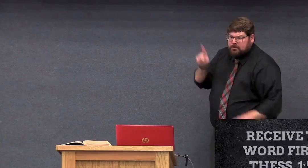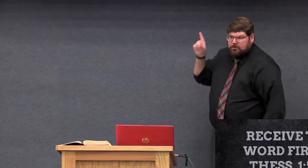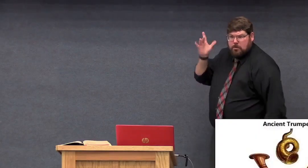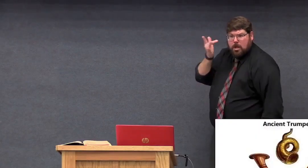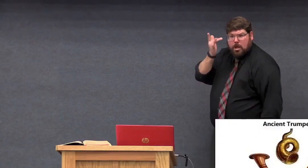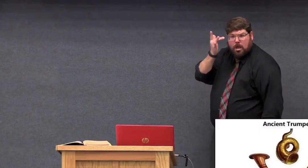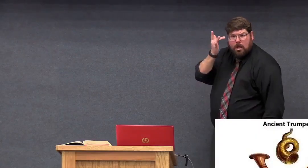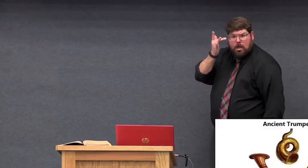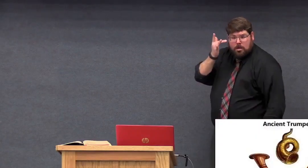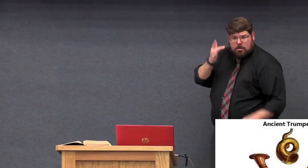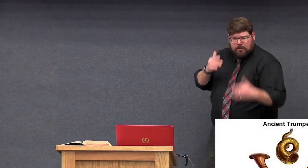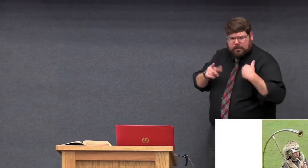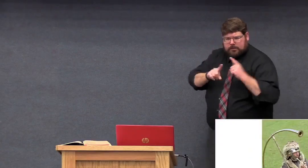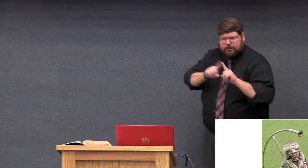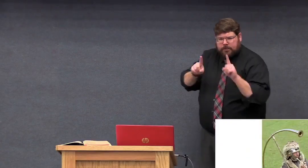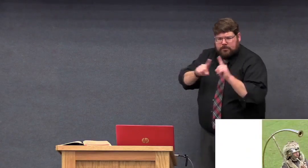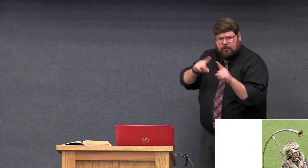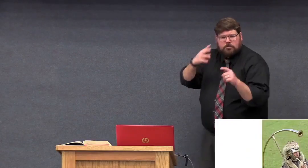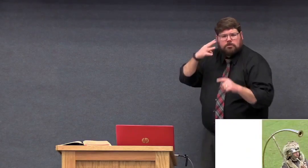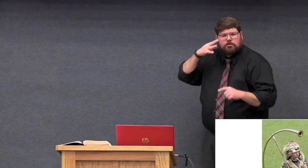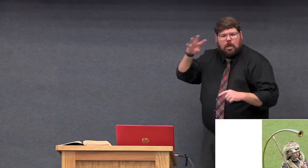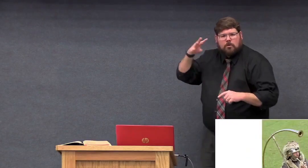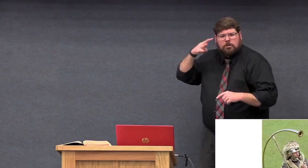This guy had a serious job.